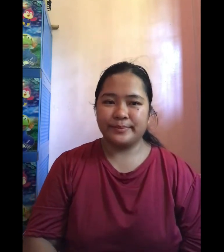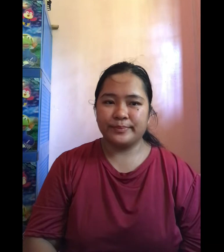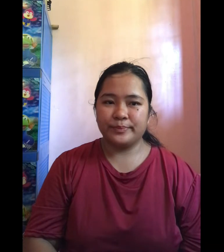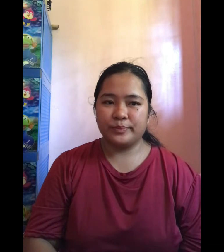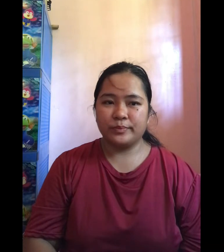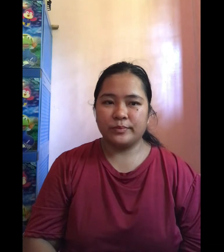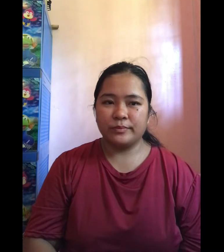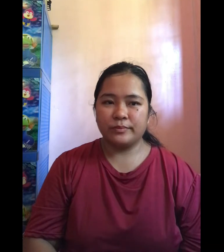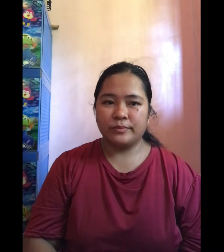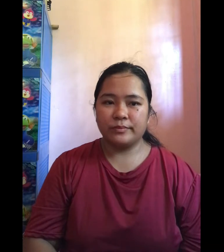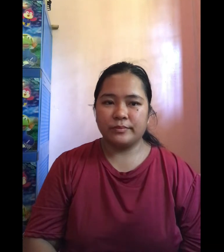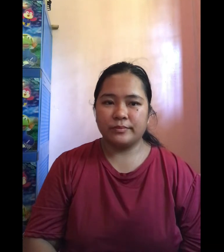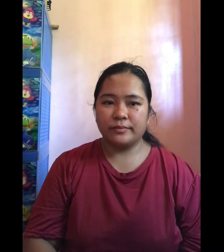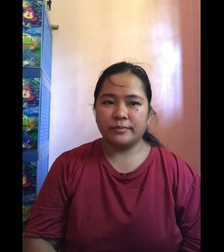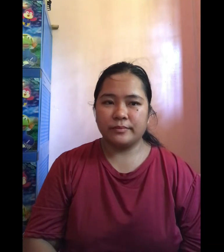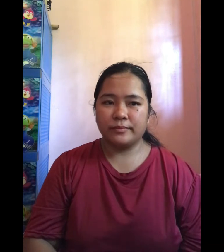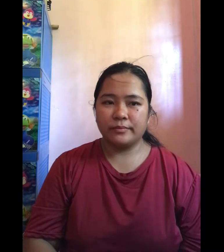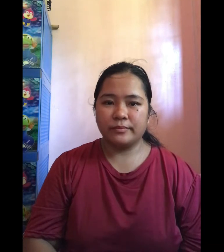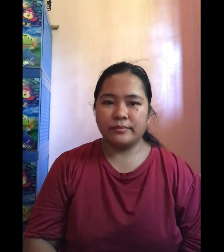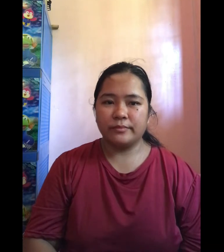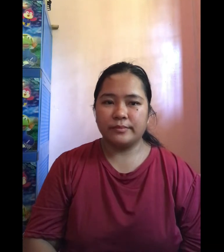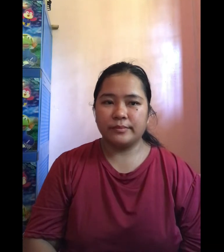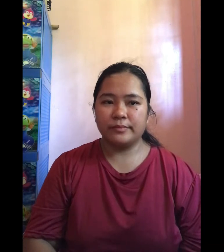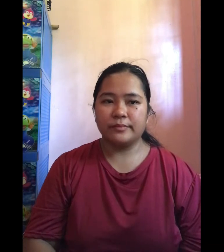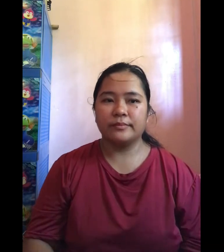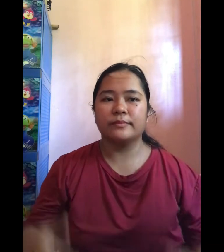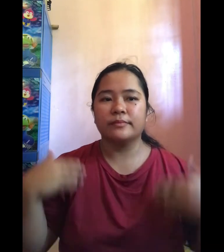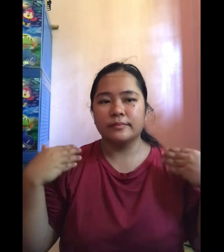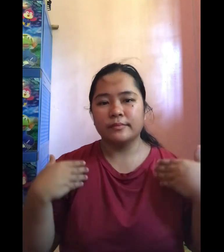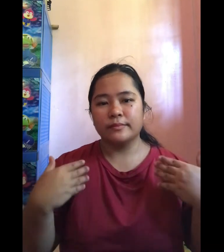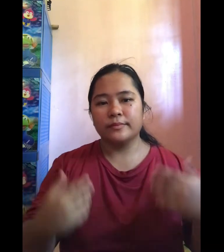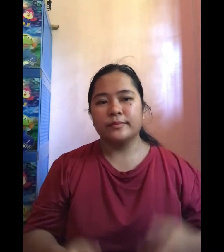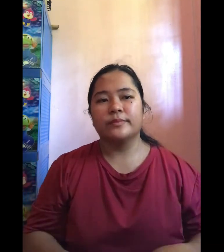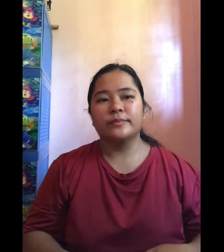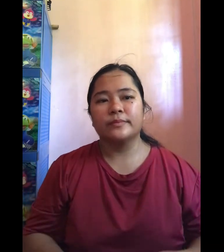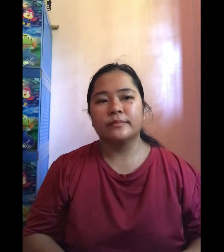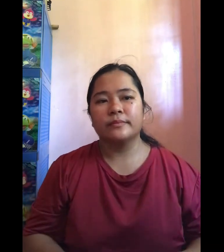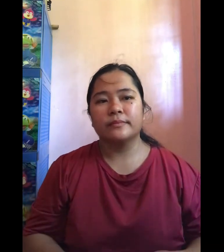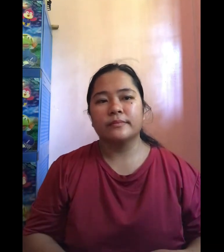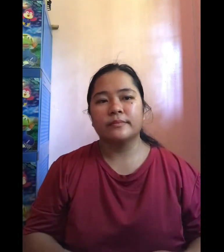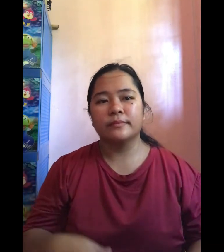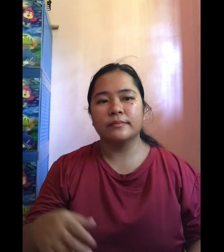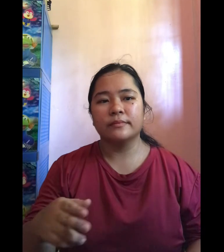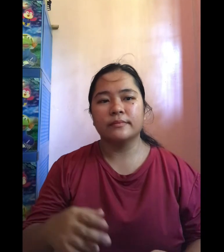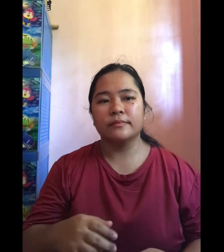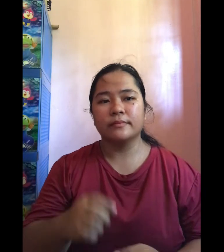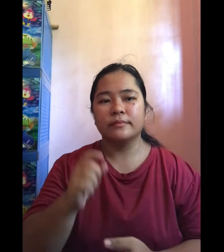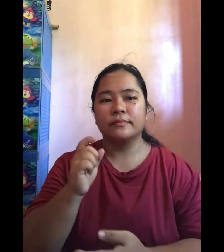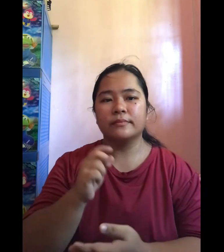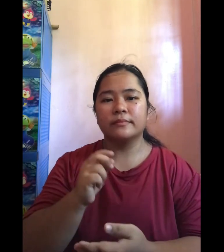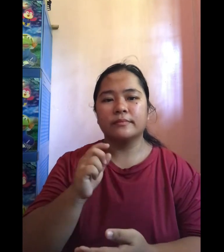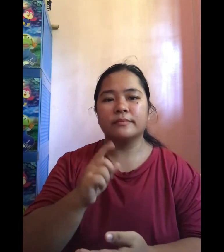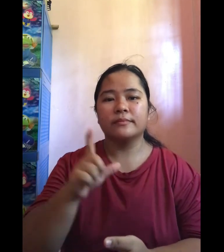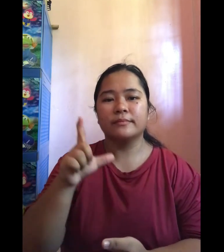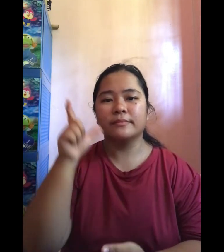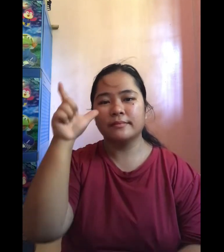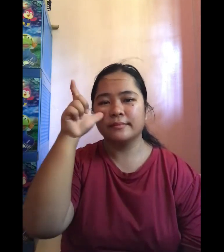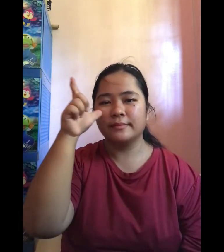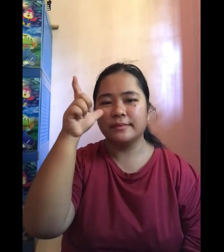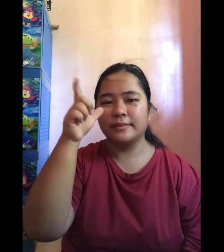of describes their personality. So for example, my sign name is this. And the reason